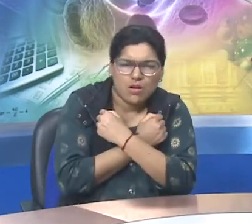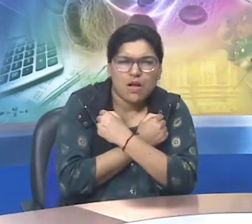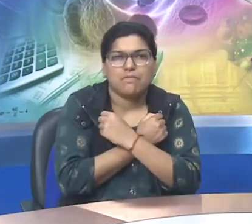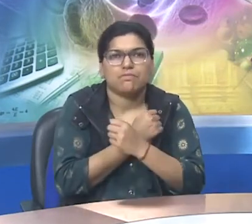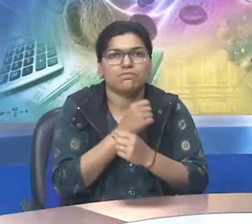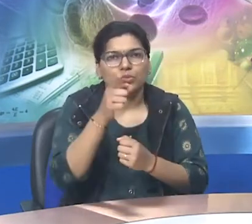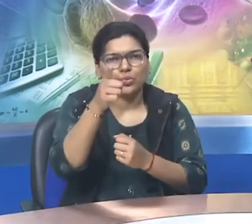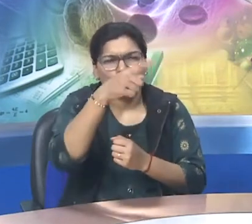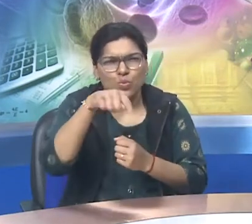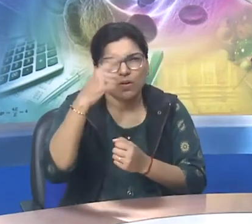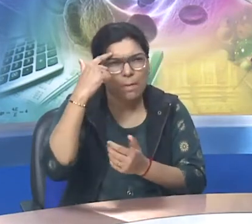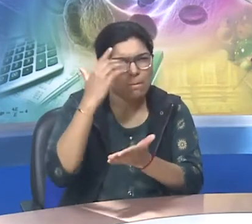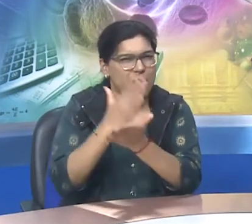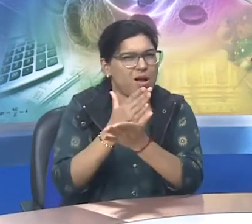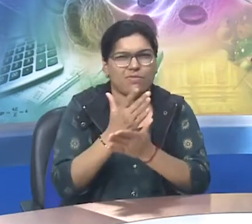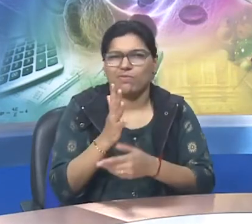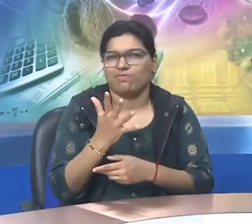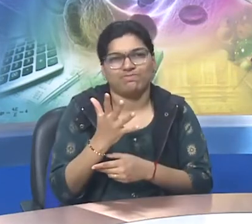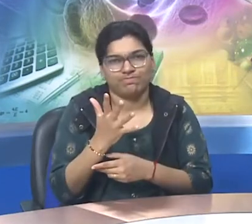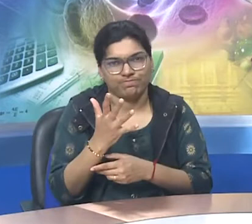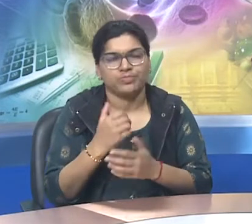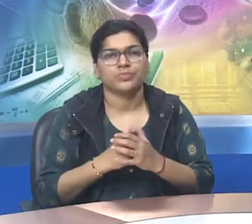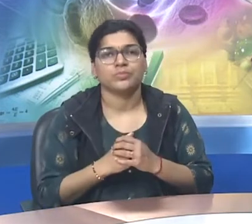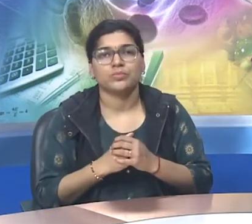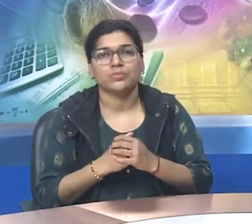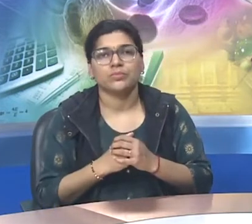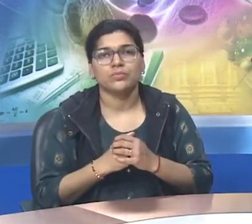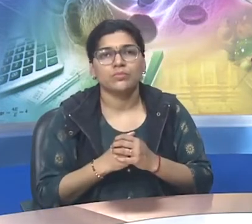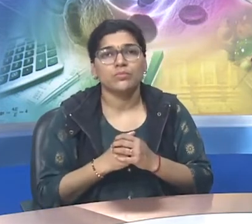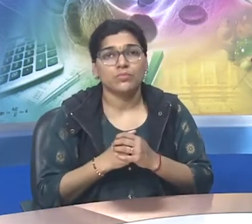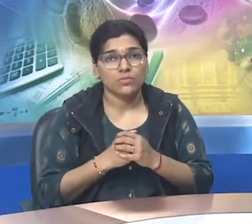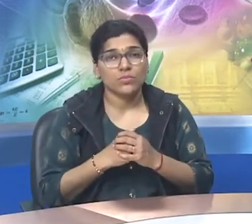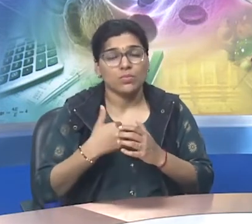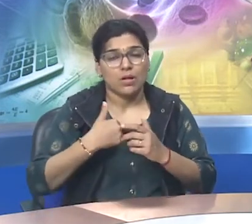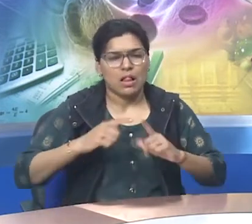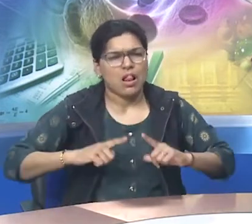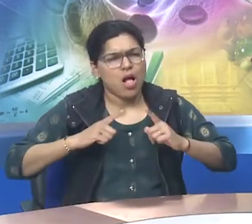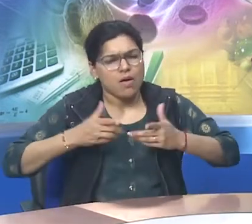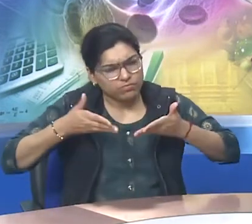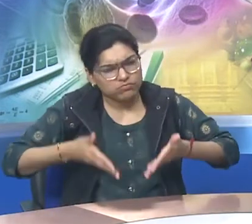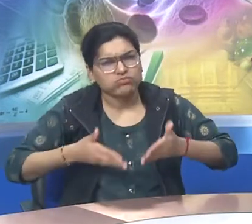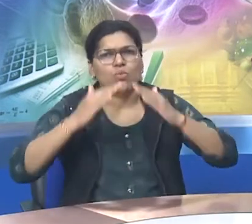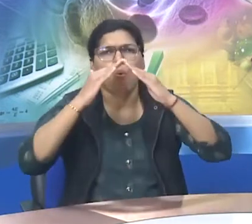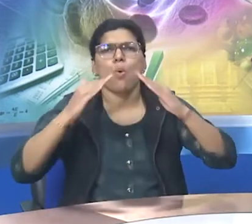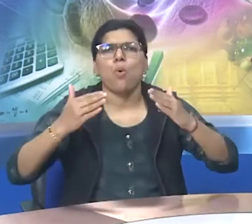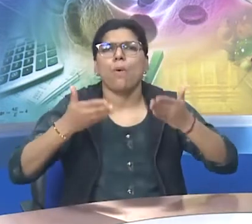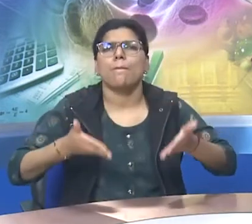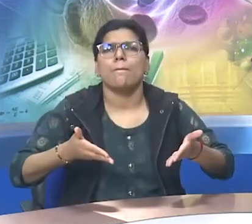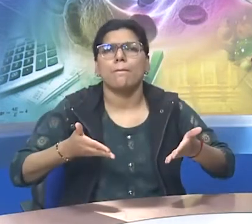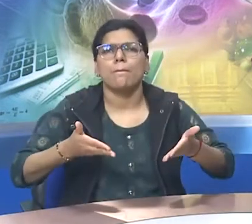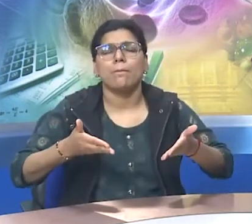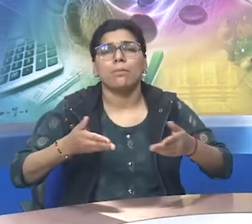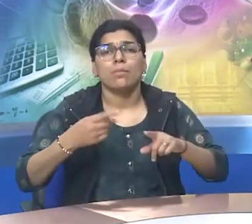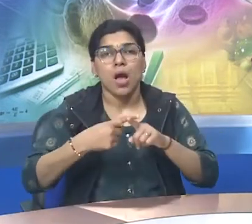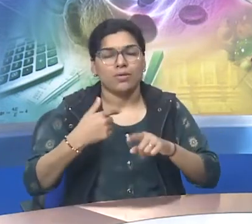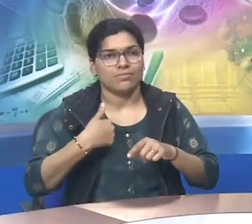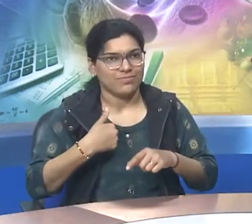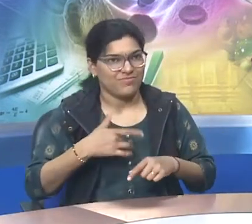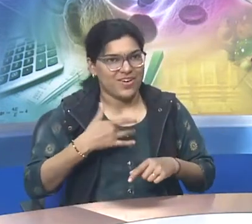are, you cannot believe, darling, can you, that I lived in such a house and